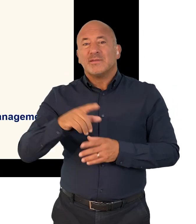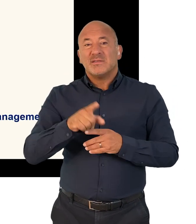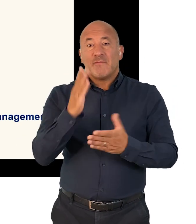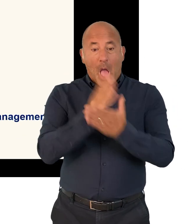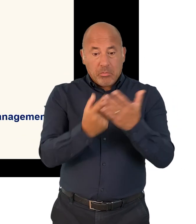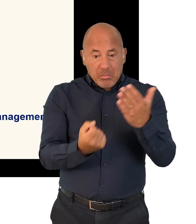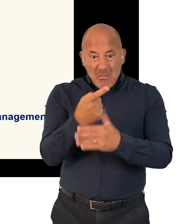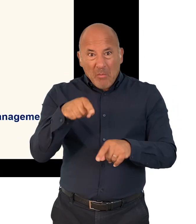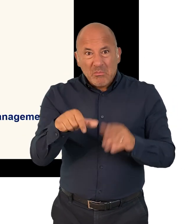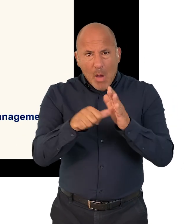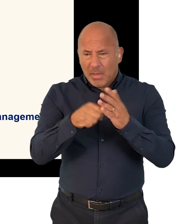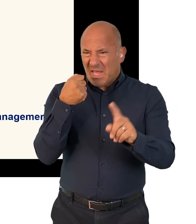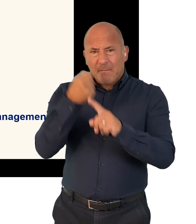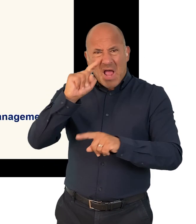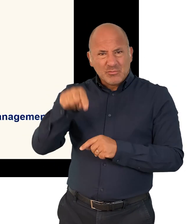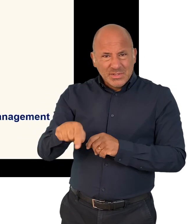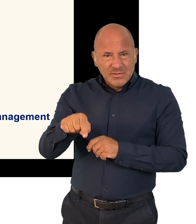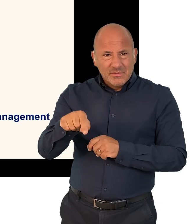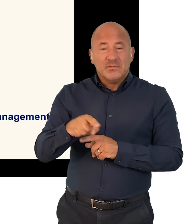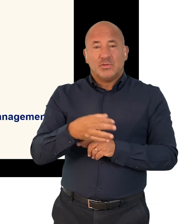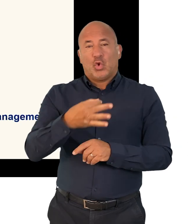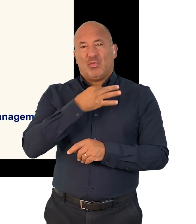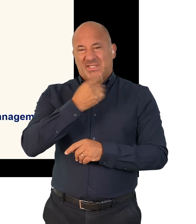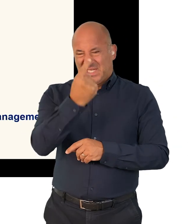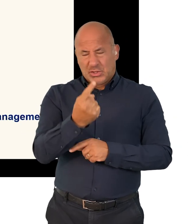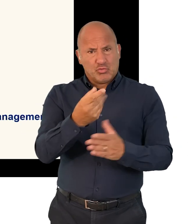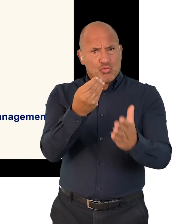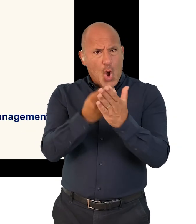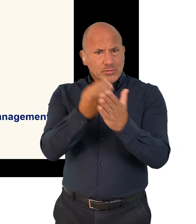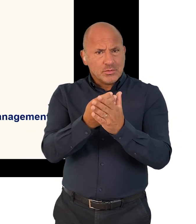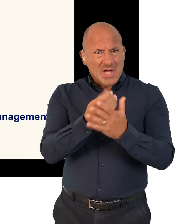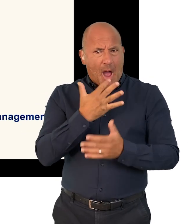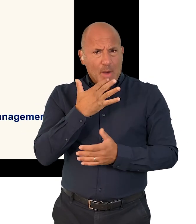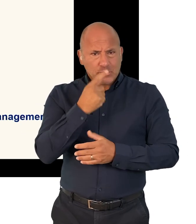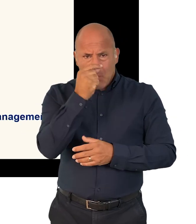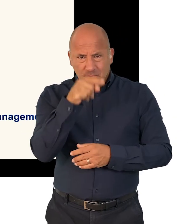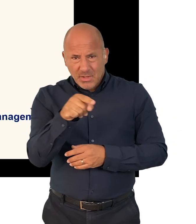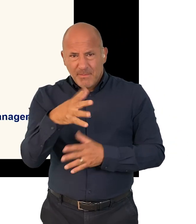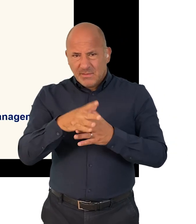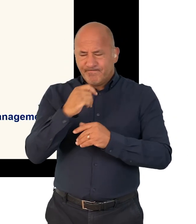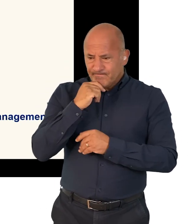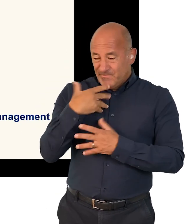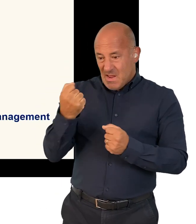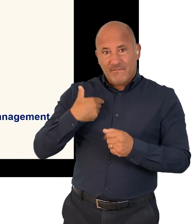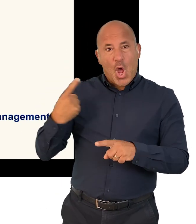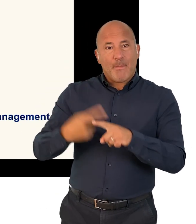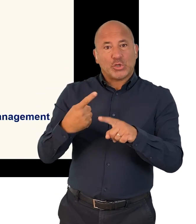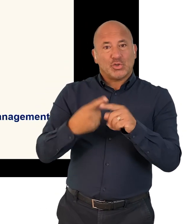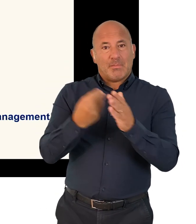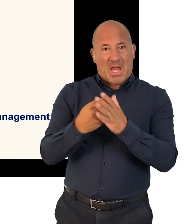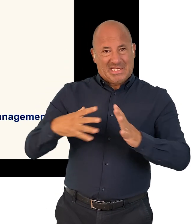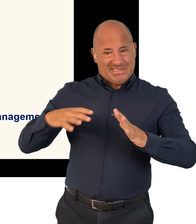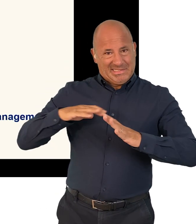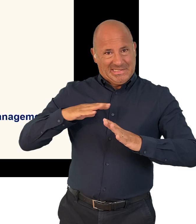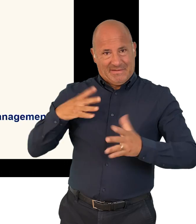on your project if it does happen, how much each risk may cost. This will help you check whether you have adequate contingency